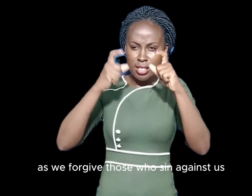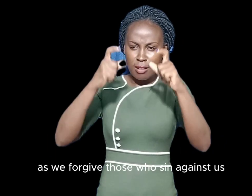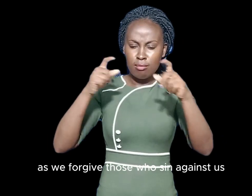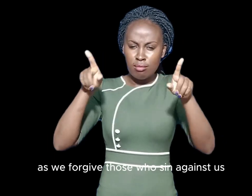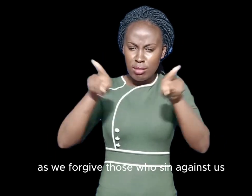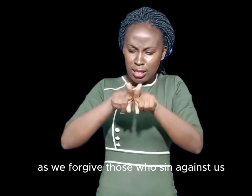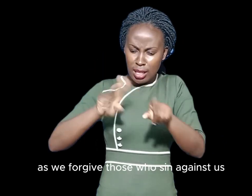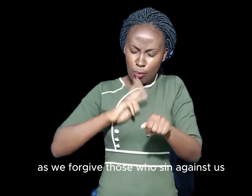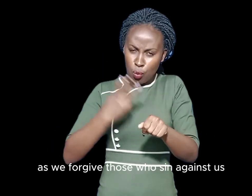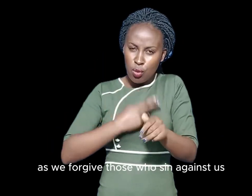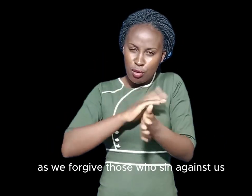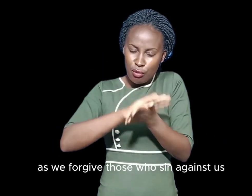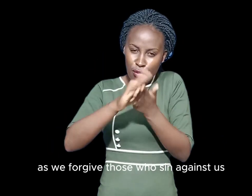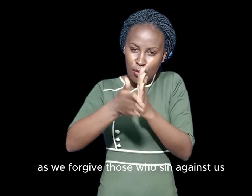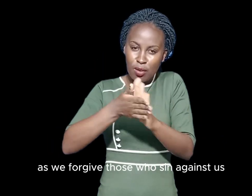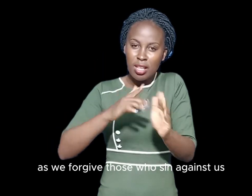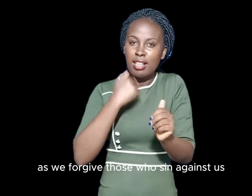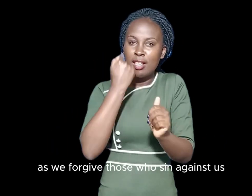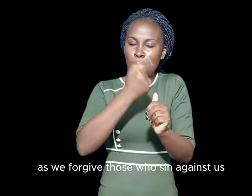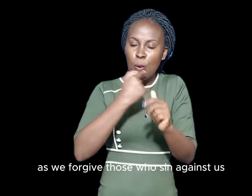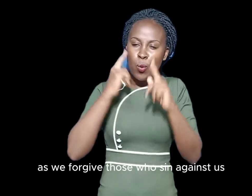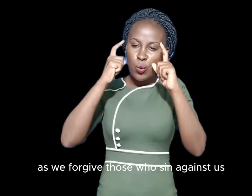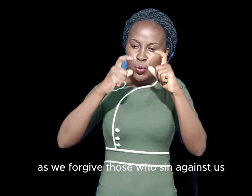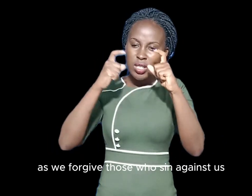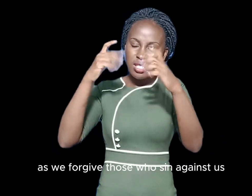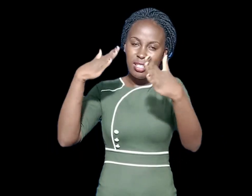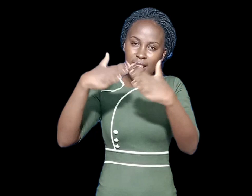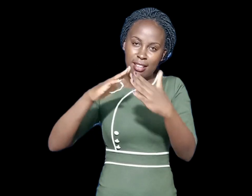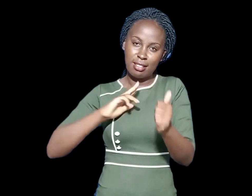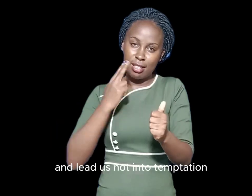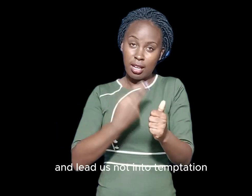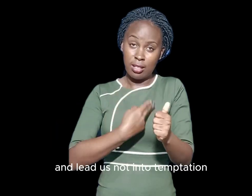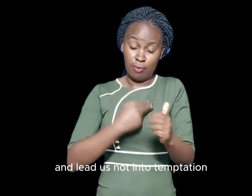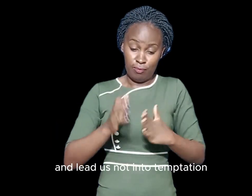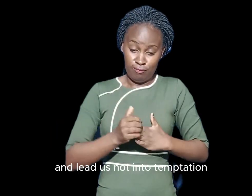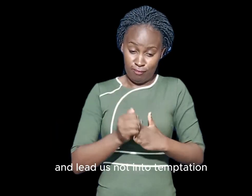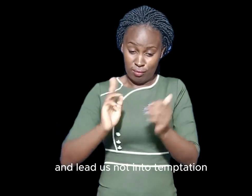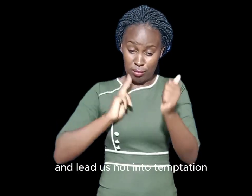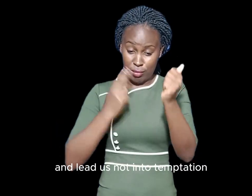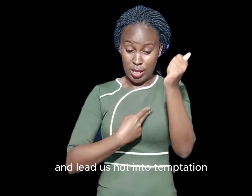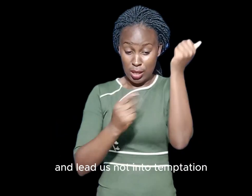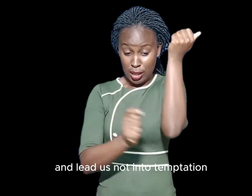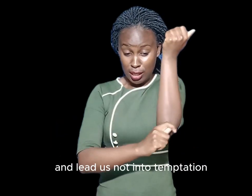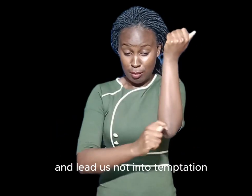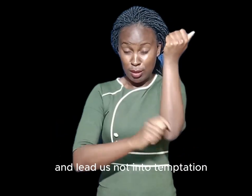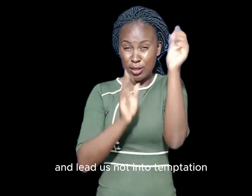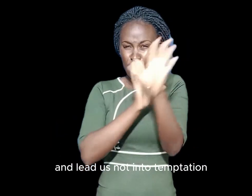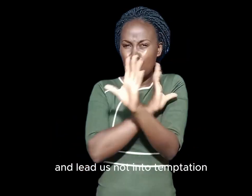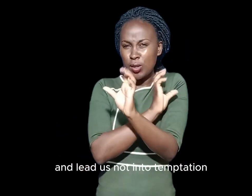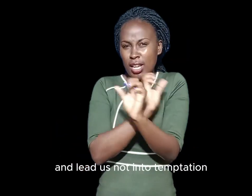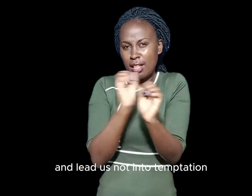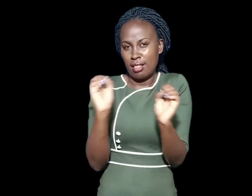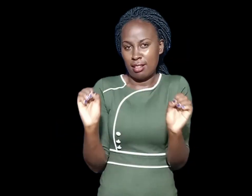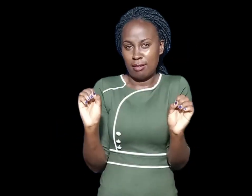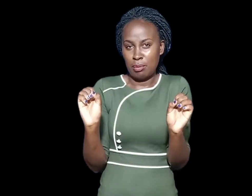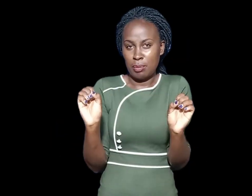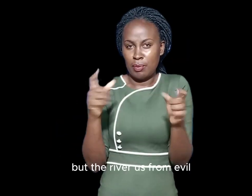art in heaven us not into temptation And lead